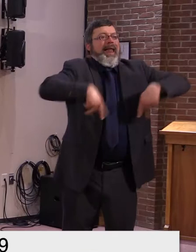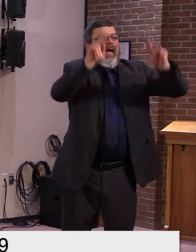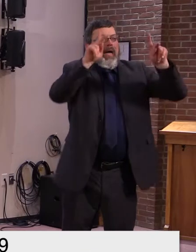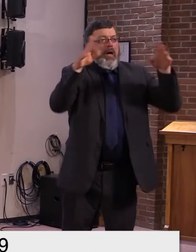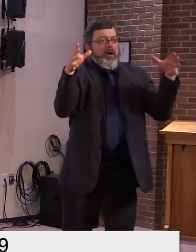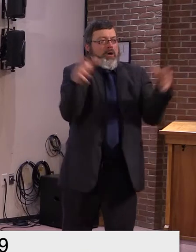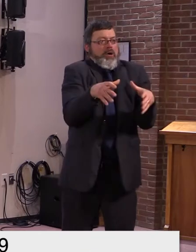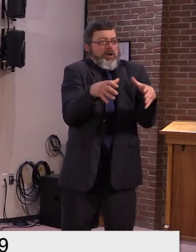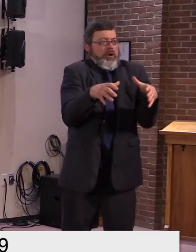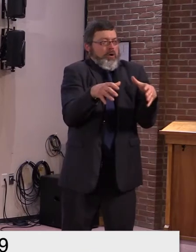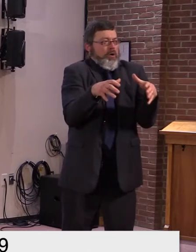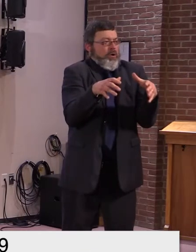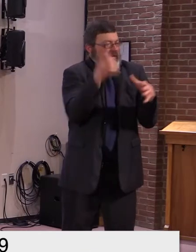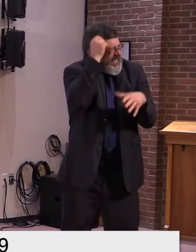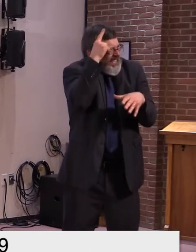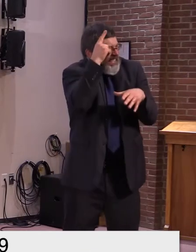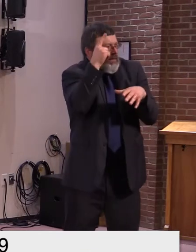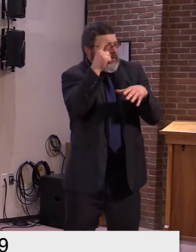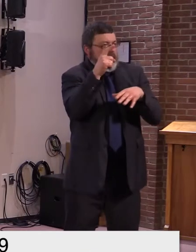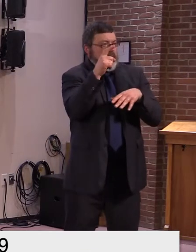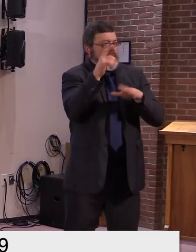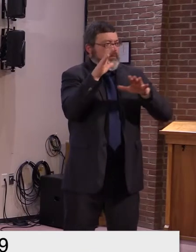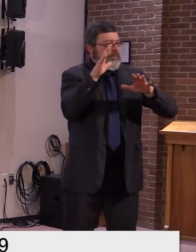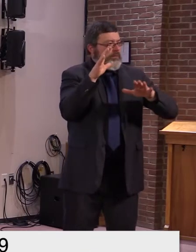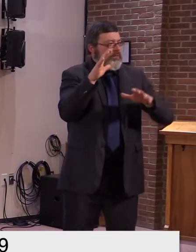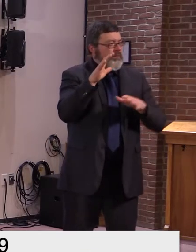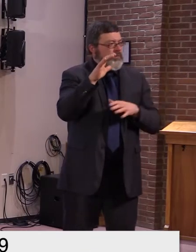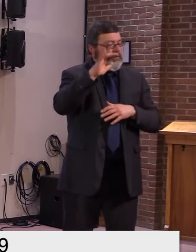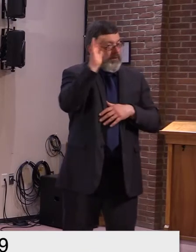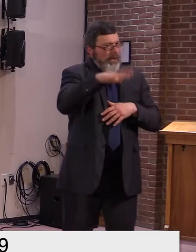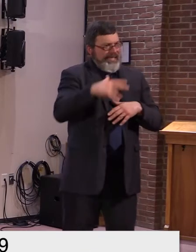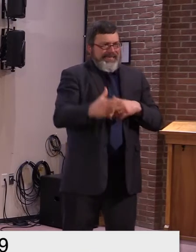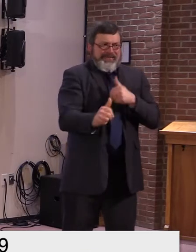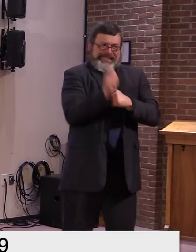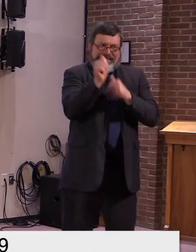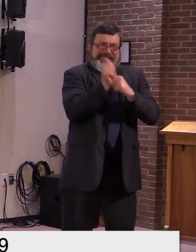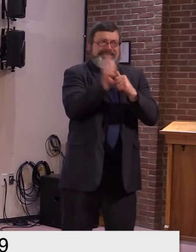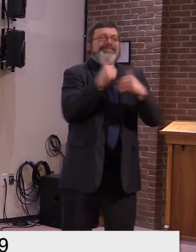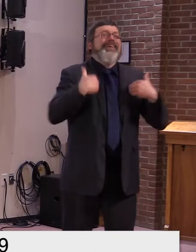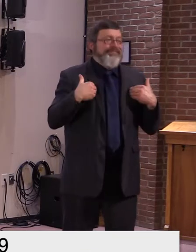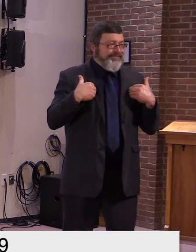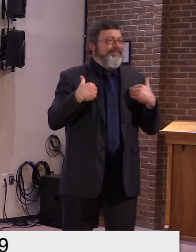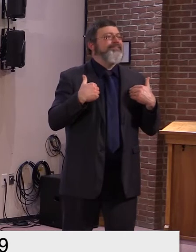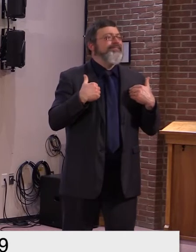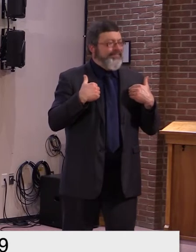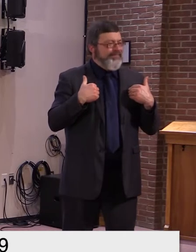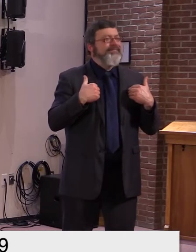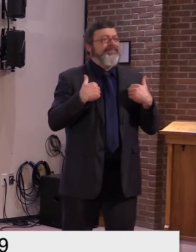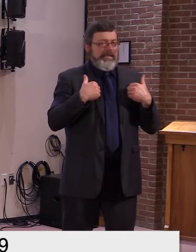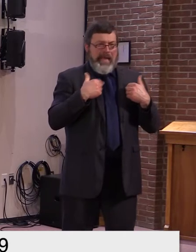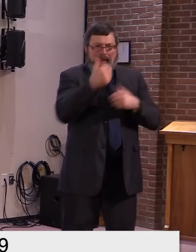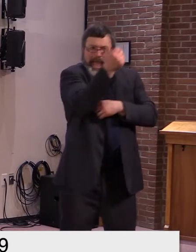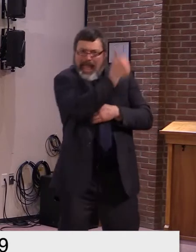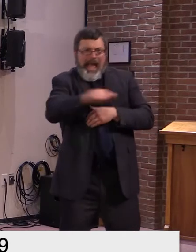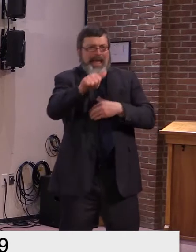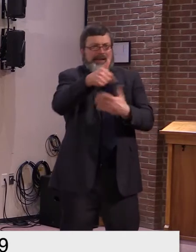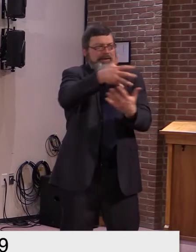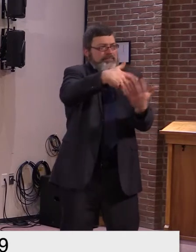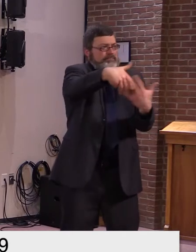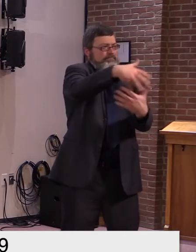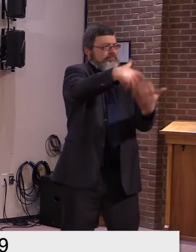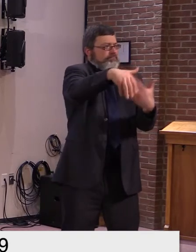stress there's a risk of COVID transmission when people gather, especially indoors and